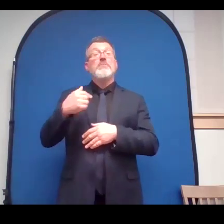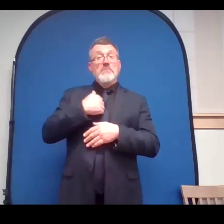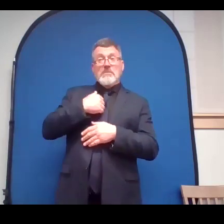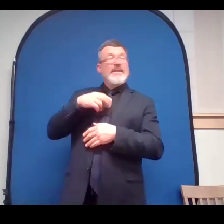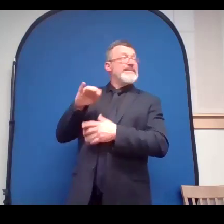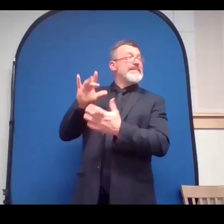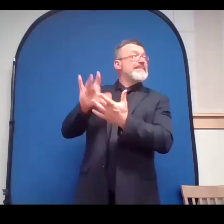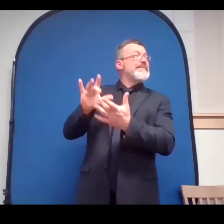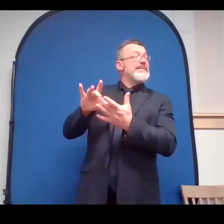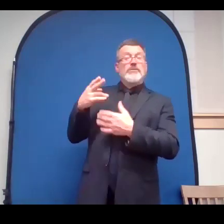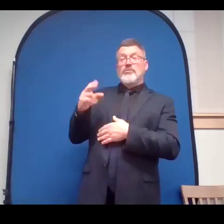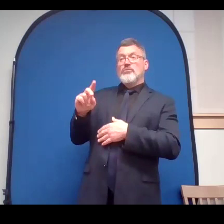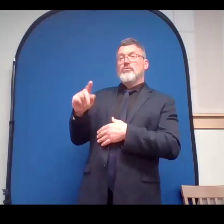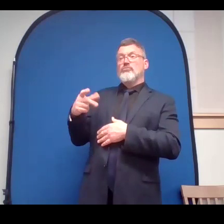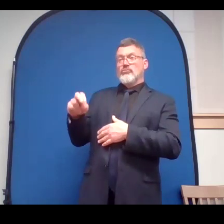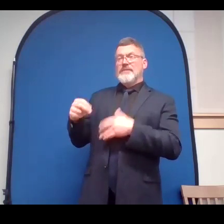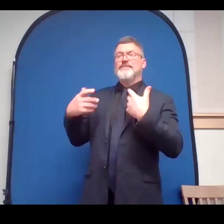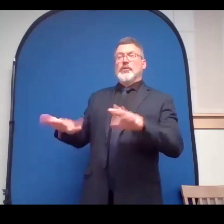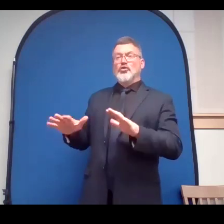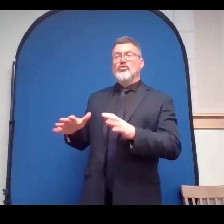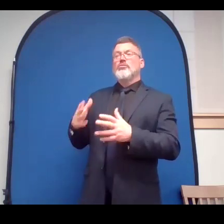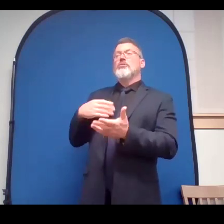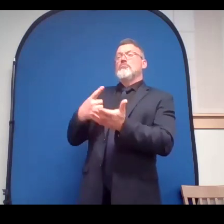that Staff Sergeant Hodgson was